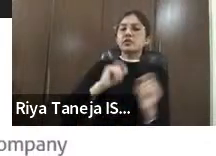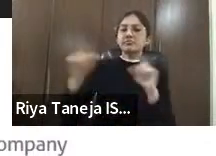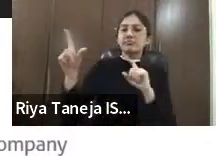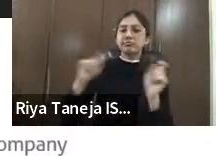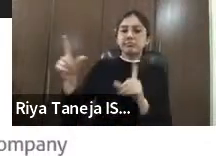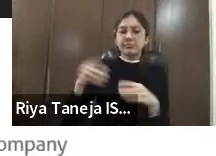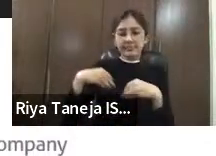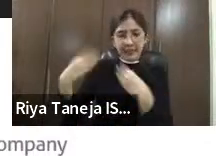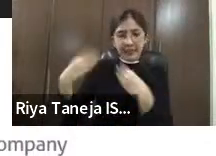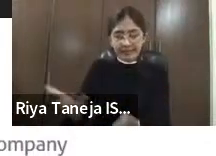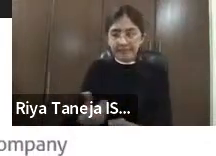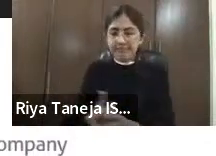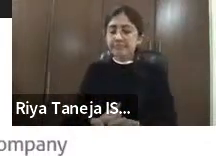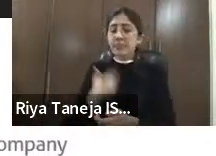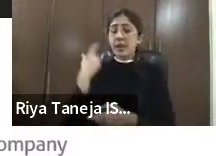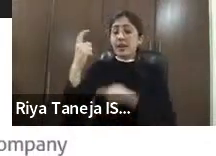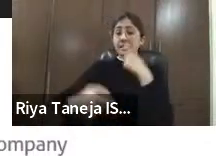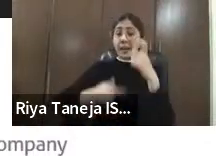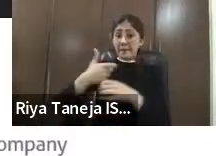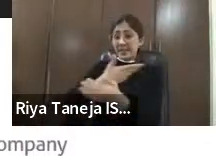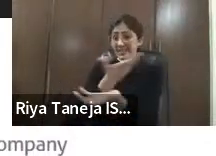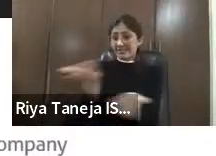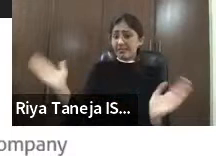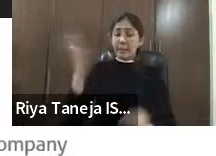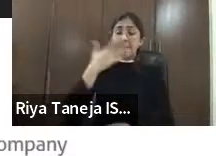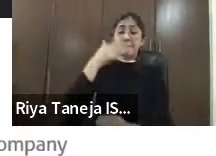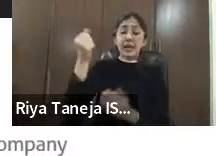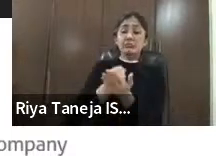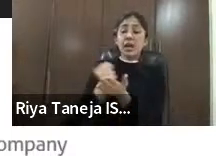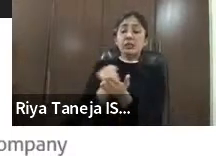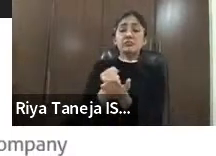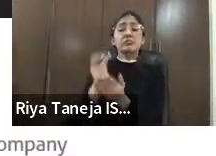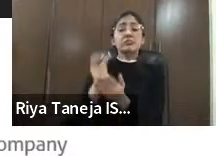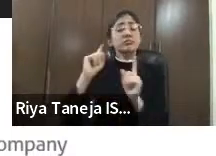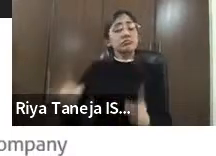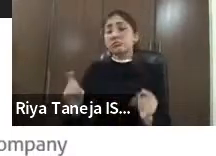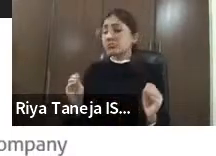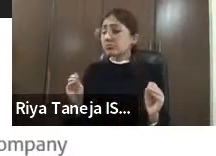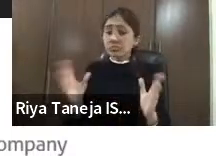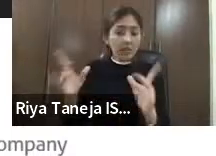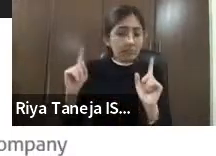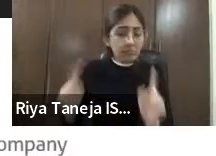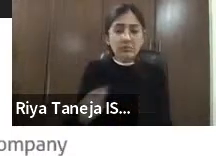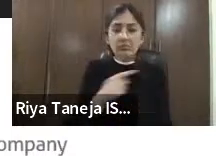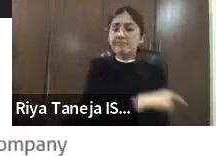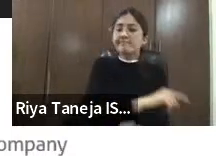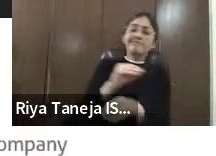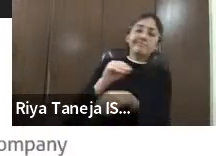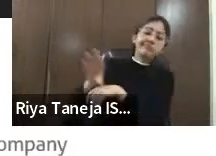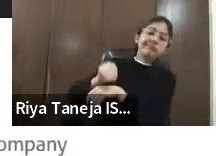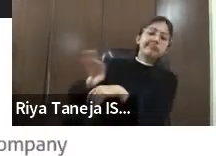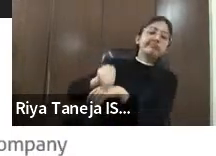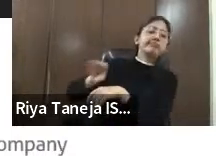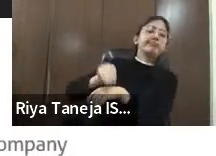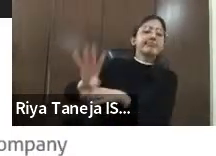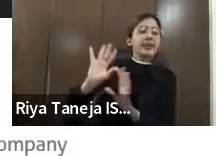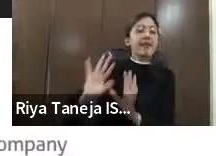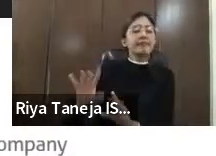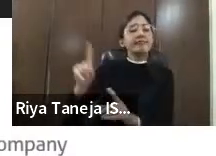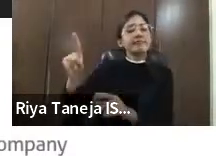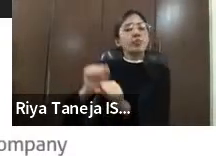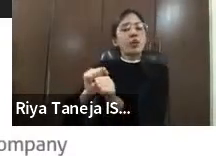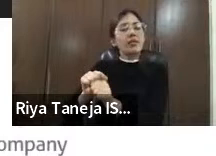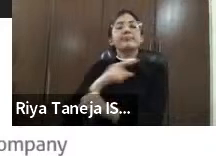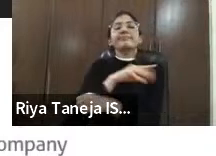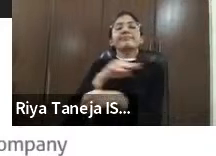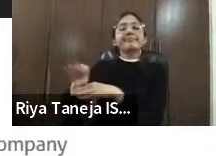embrace the best practices for employing and supporting persons with disabilities in their workforce.